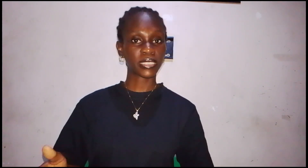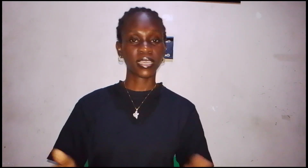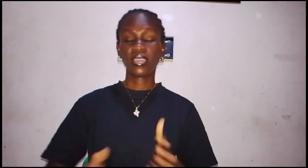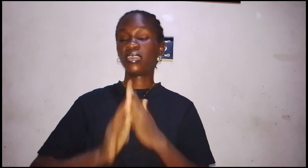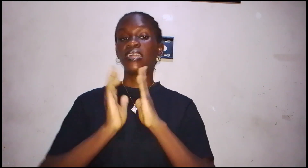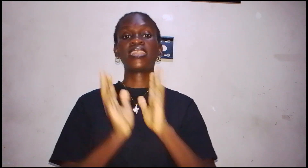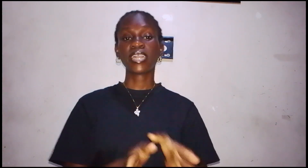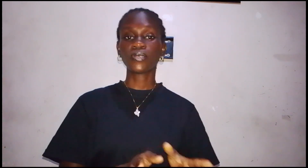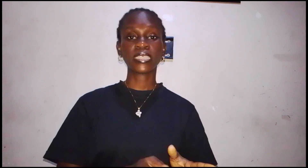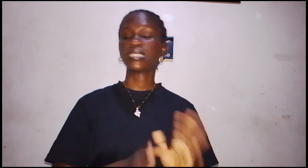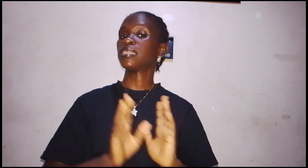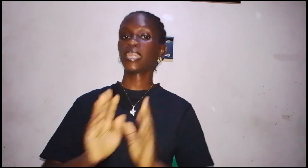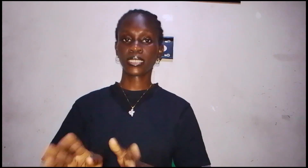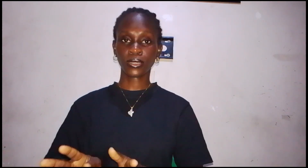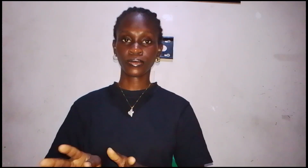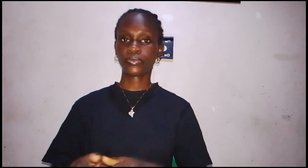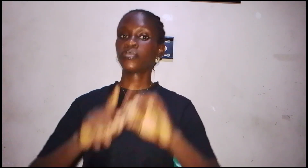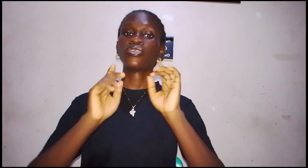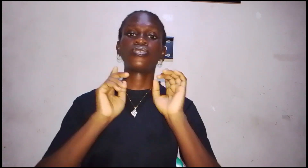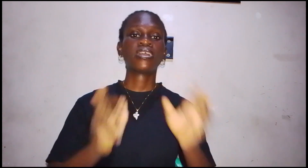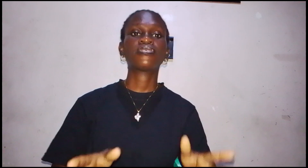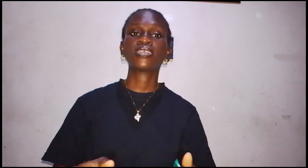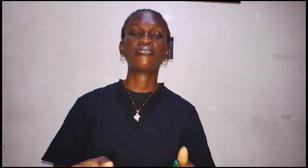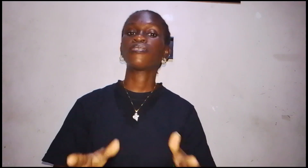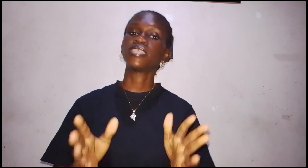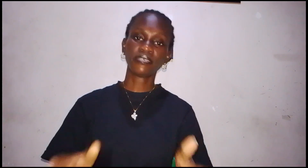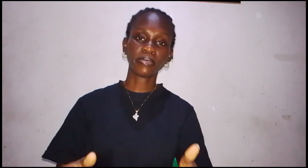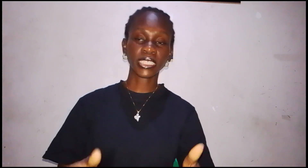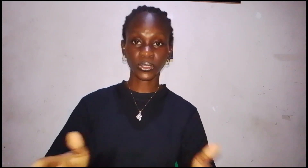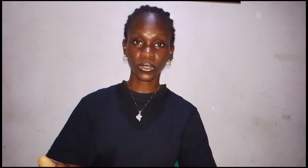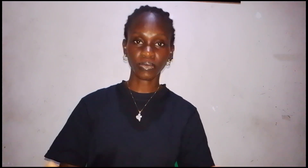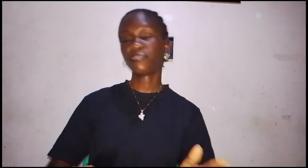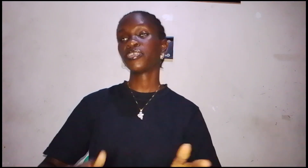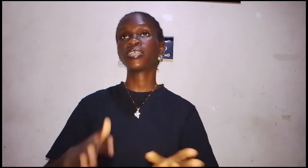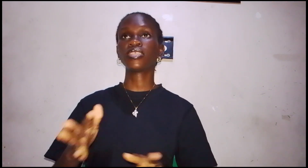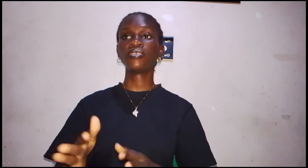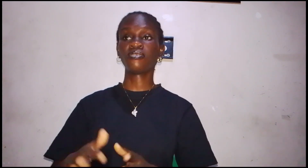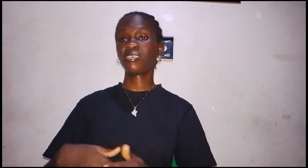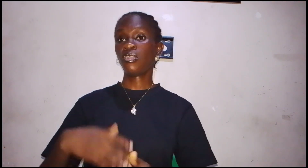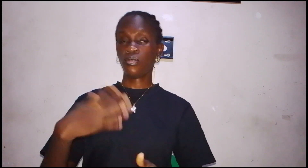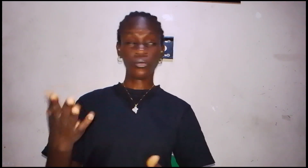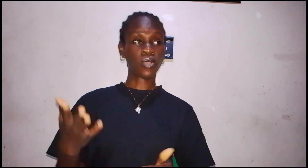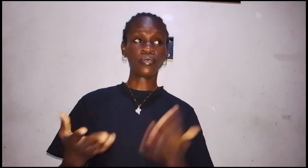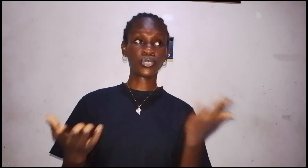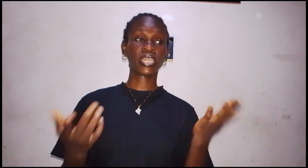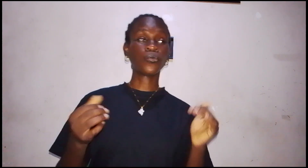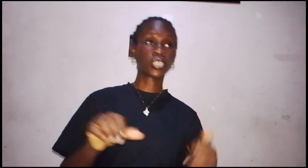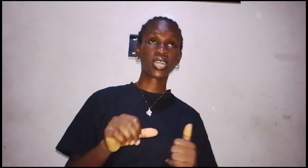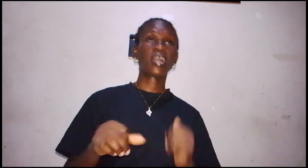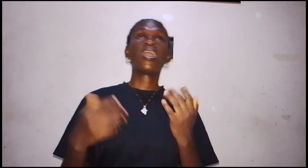alphabet. Likewise, the NSL. You have to start from the alphabet as well before you can think of, oh, I want to sign water,